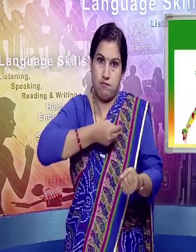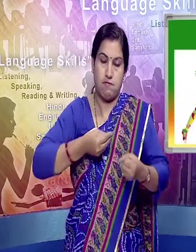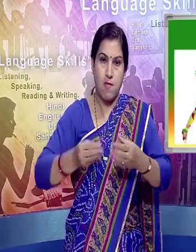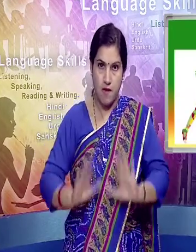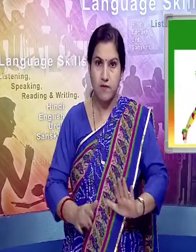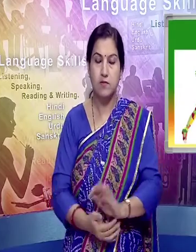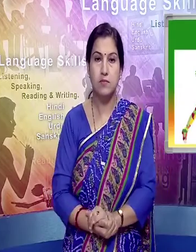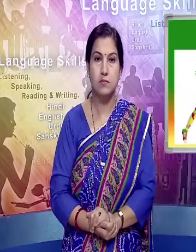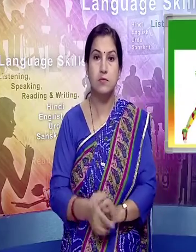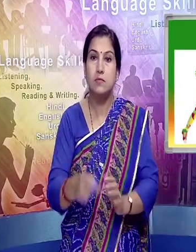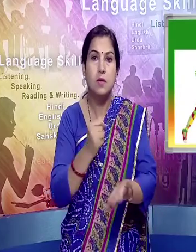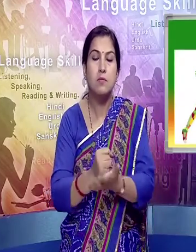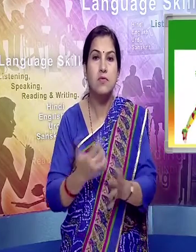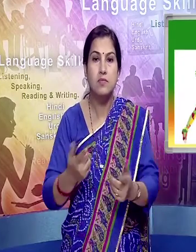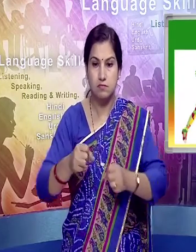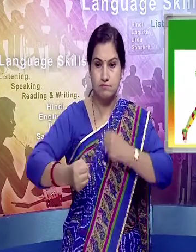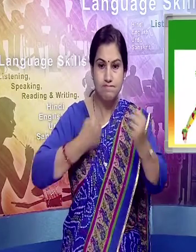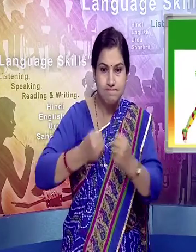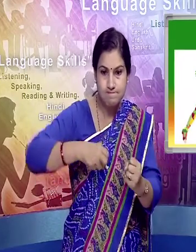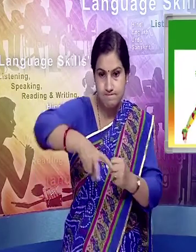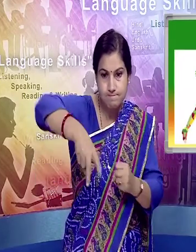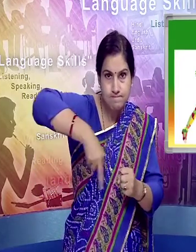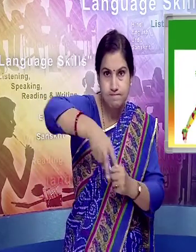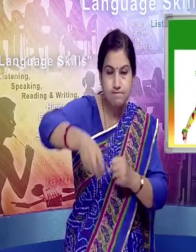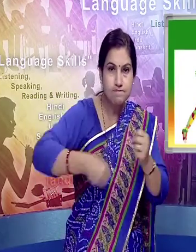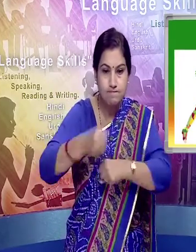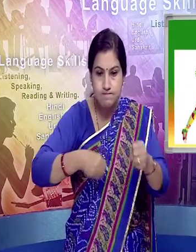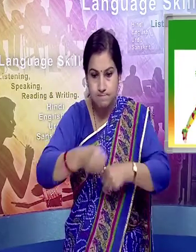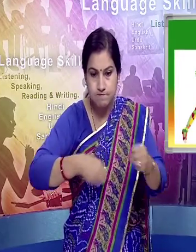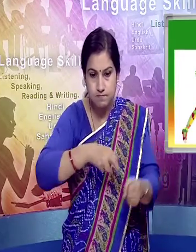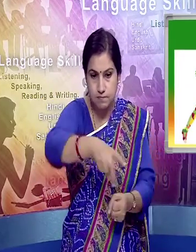is necessary for your running and for growth and development.